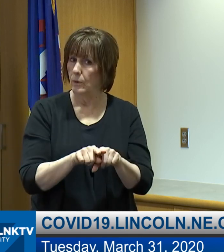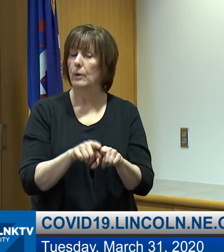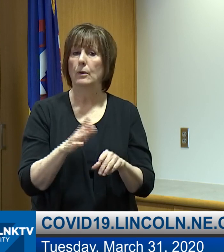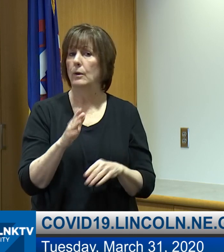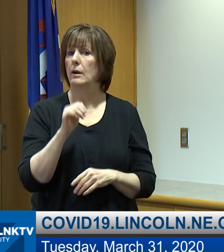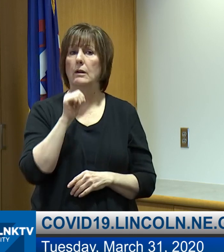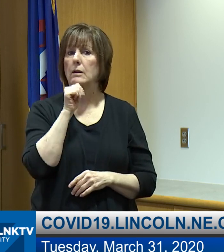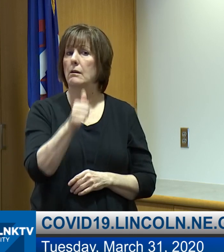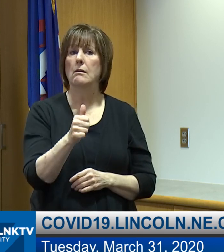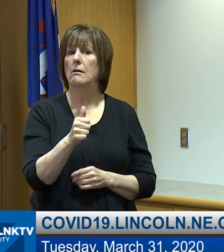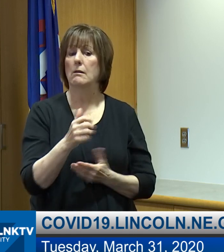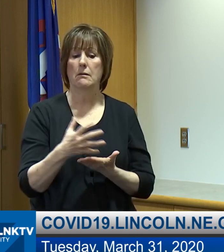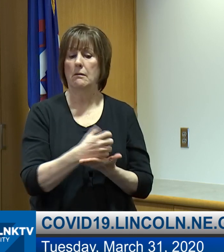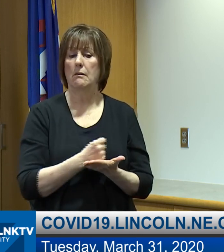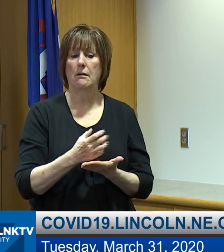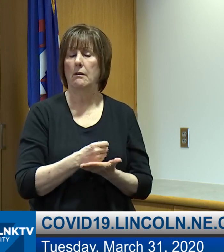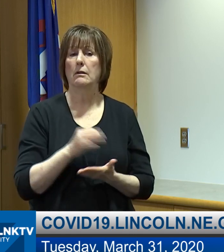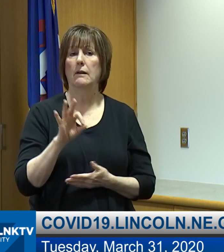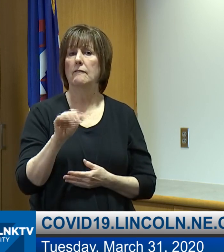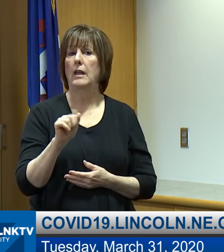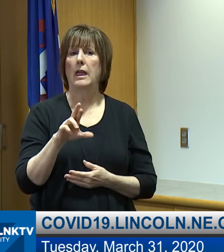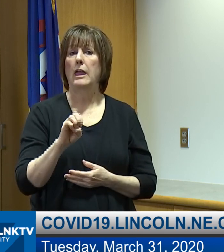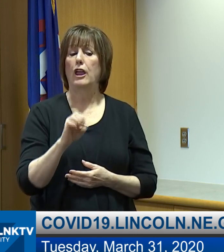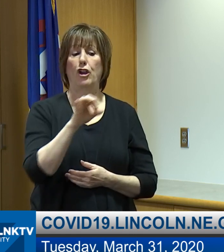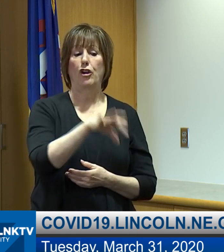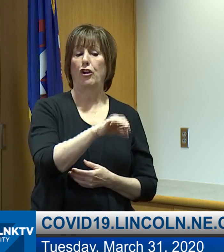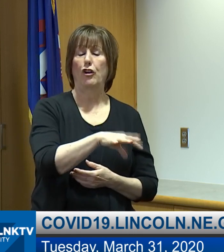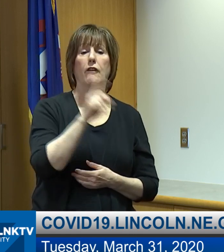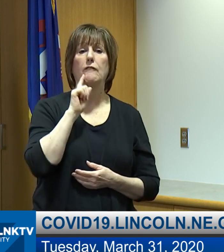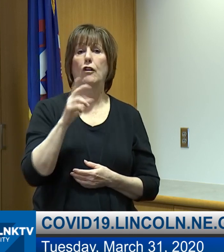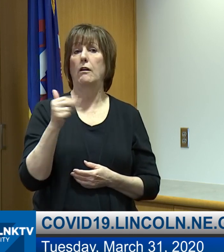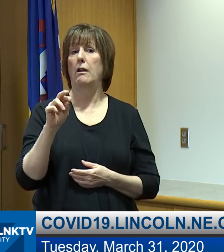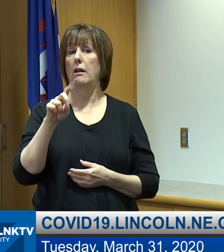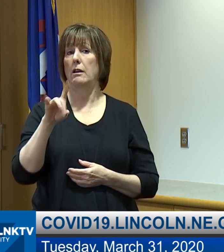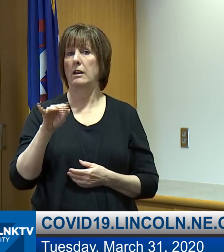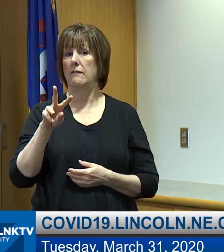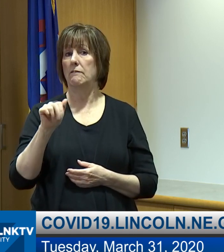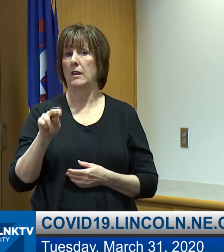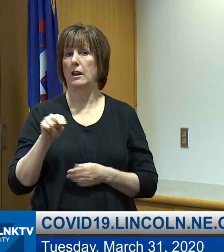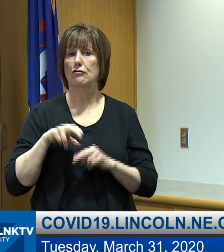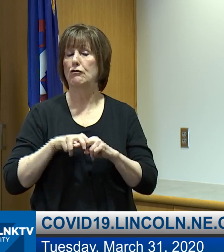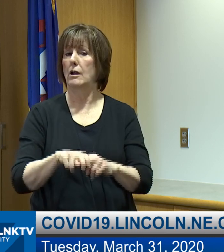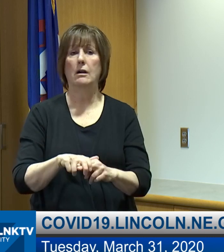will not be collecting fare for the handy van rides as well.